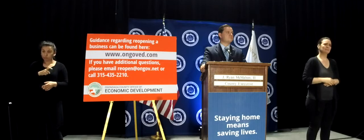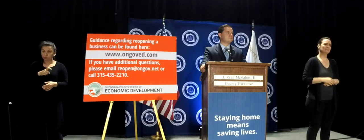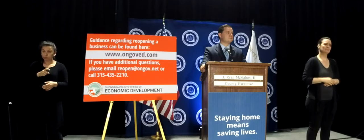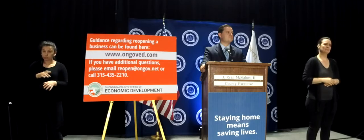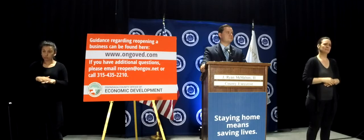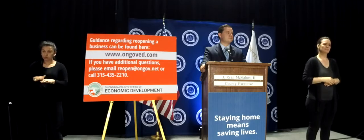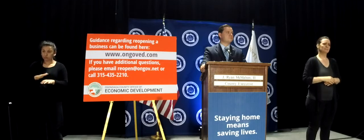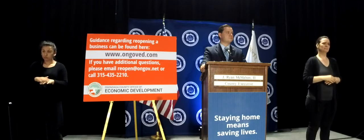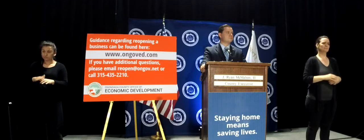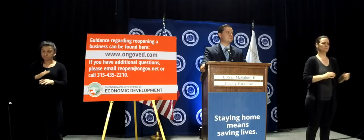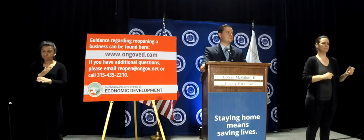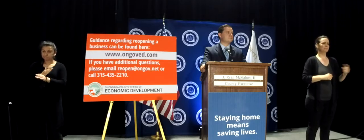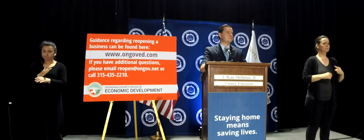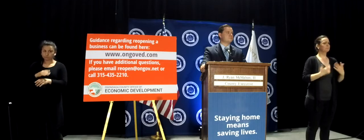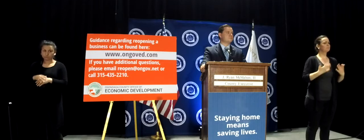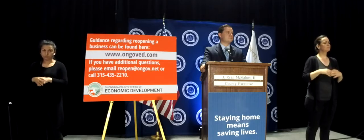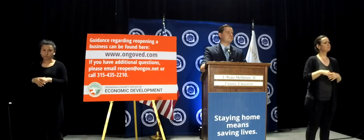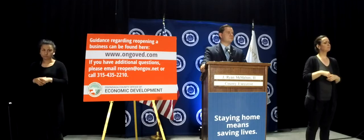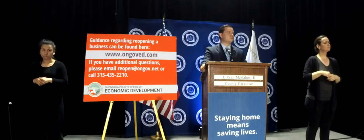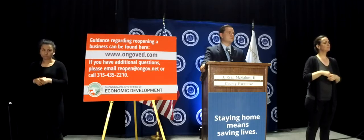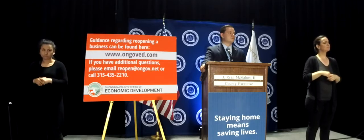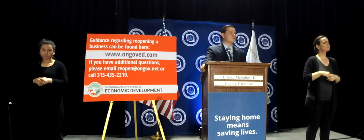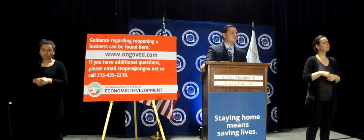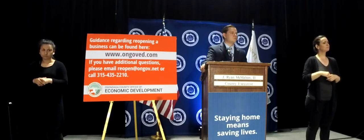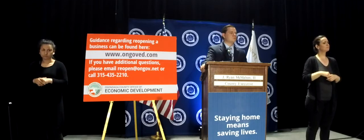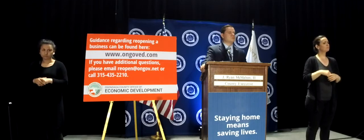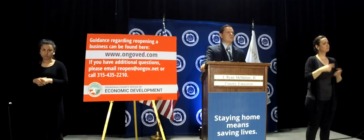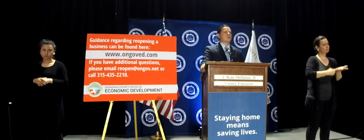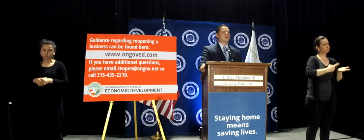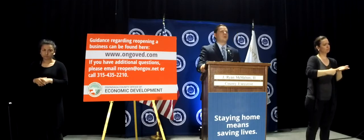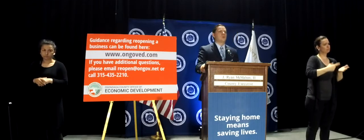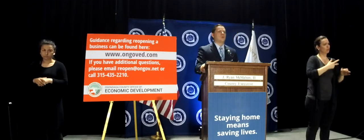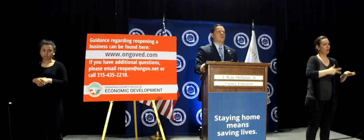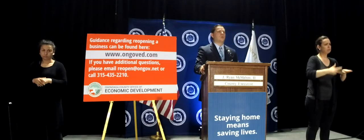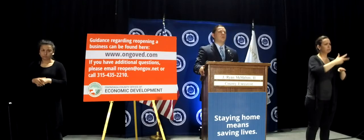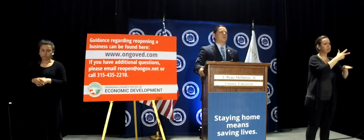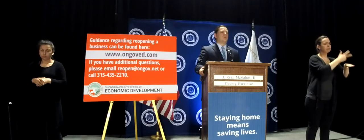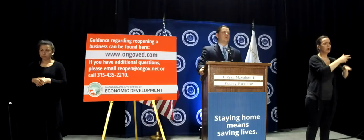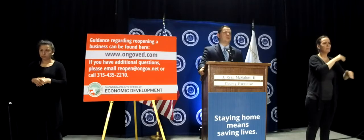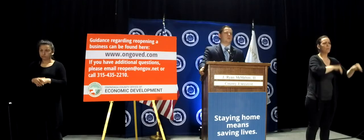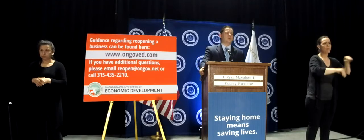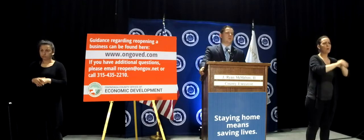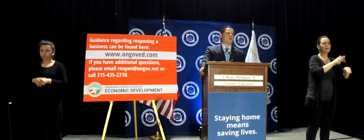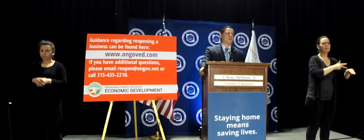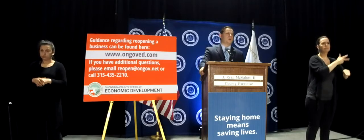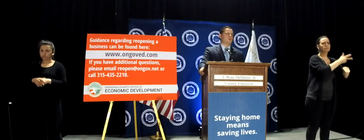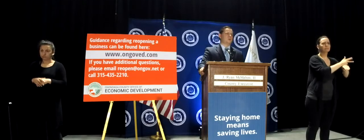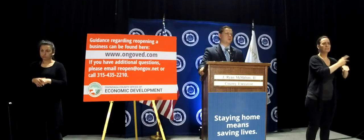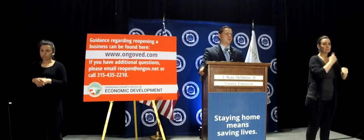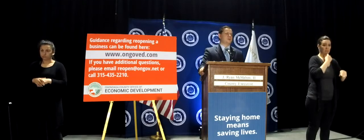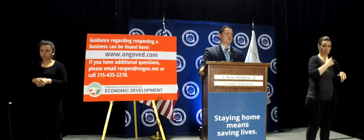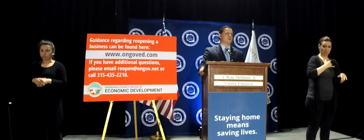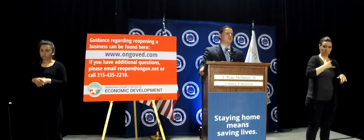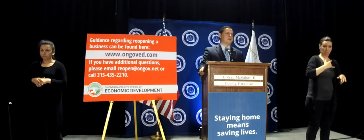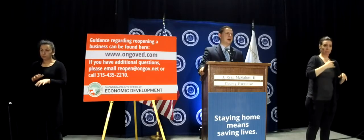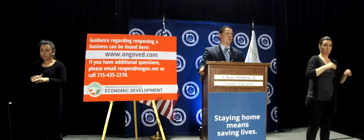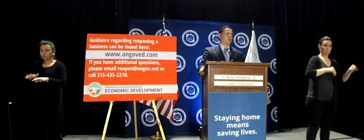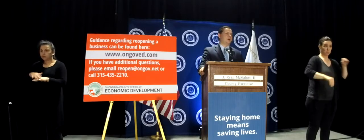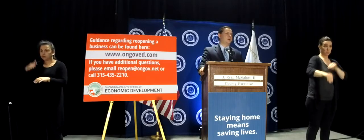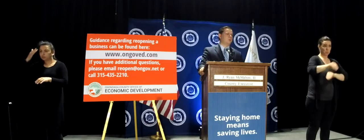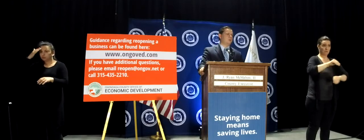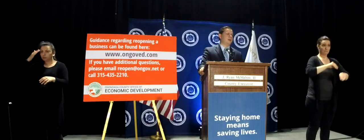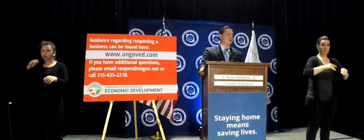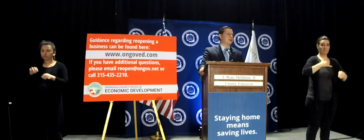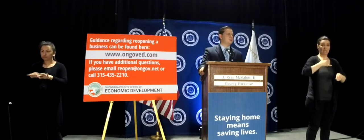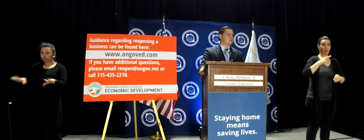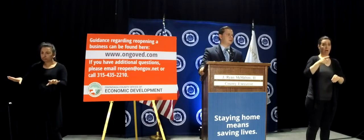Americans, do you have any reason to think that there might be an outbreak among new Americans? What we're doing, there's no reason to think there's an